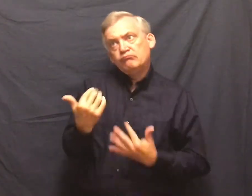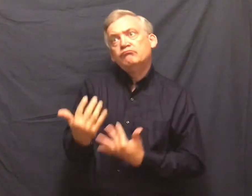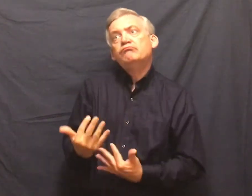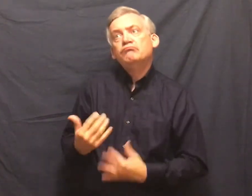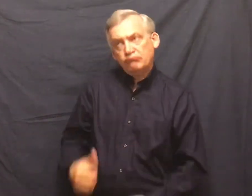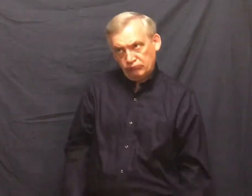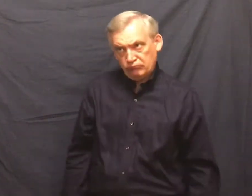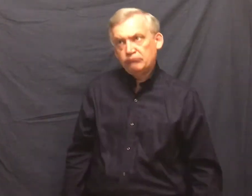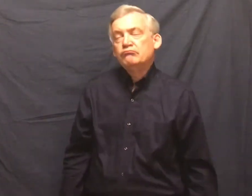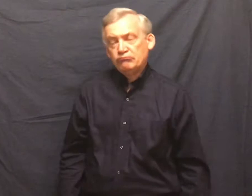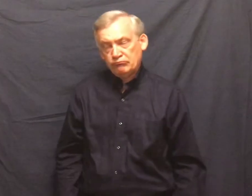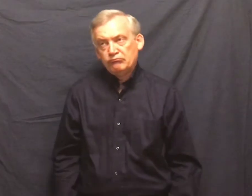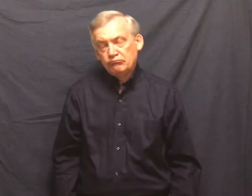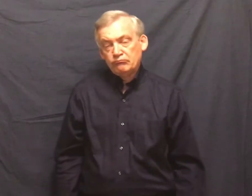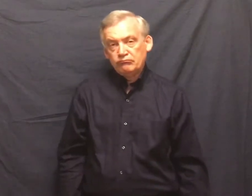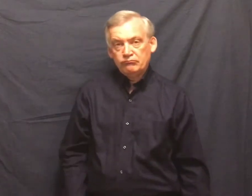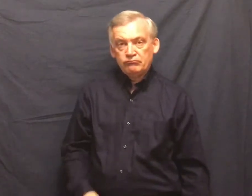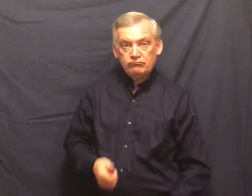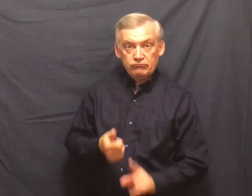He pulled his hat down low over his eyes.